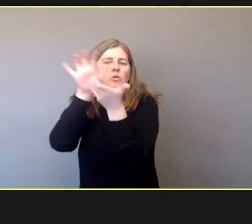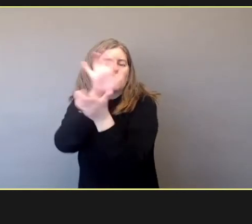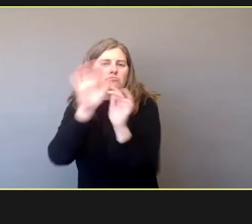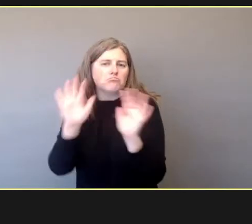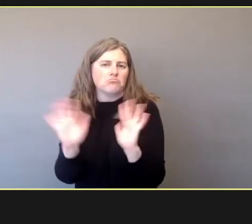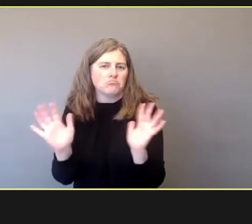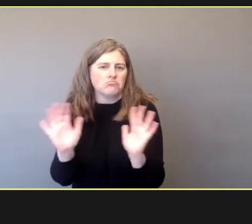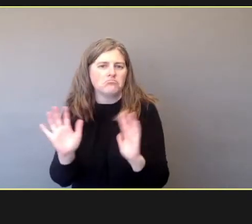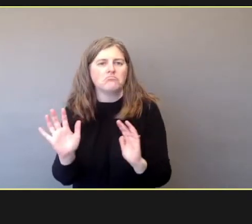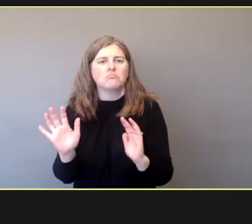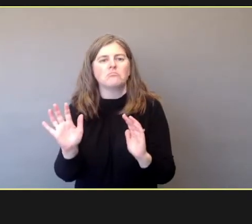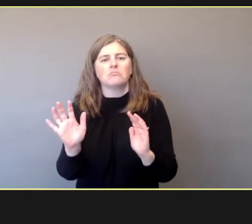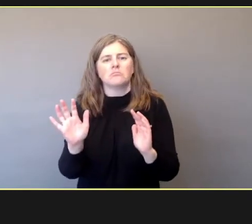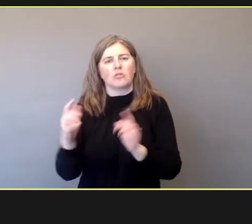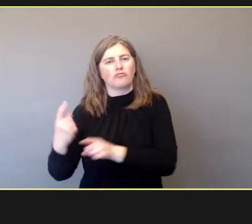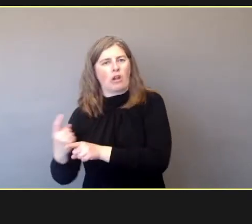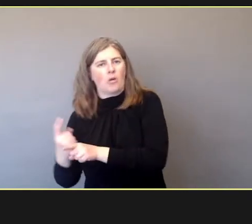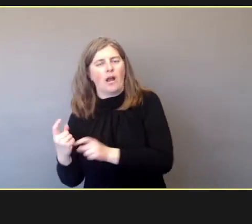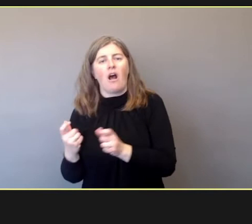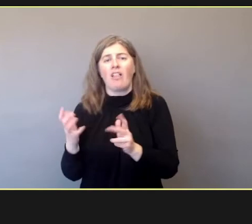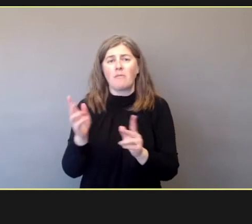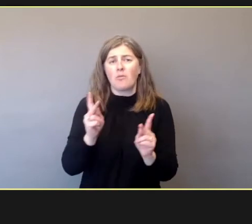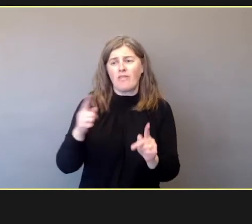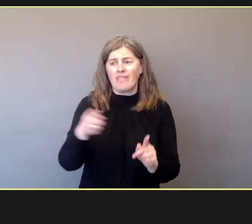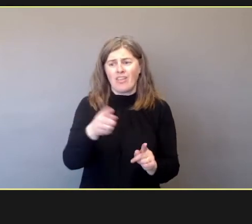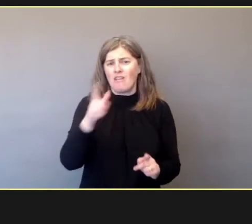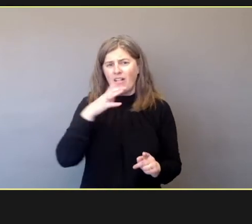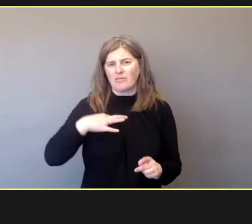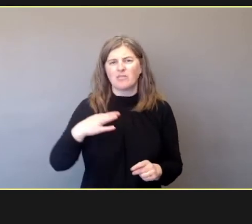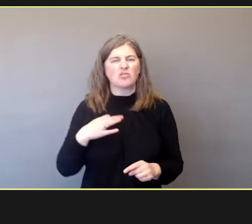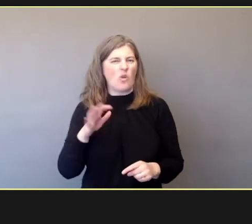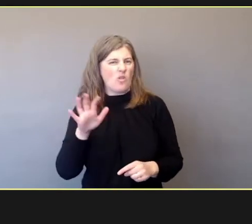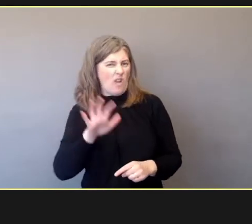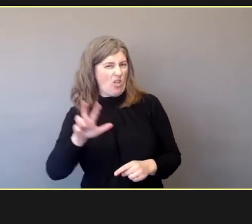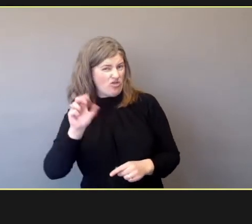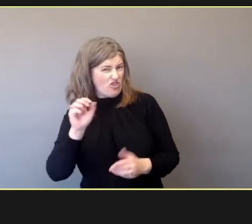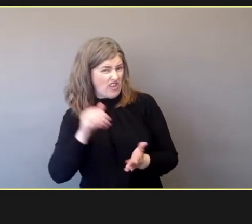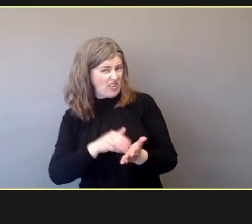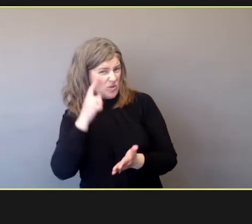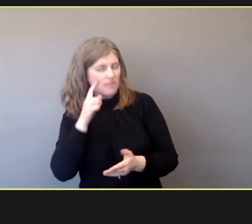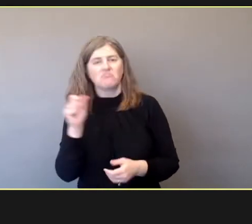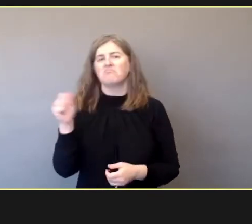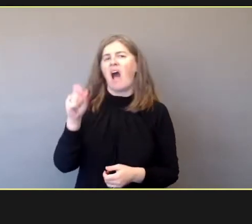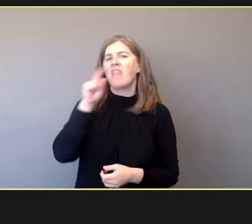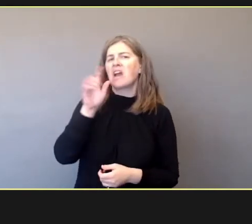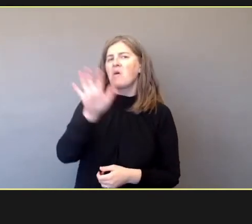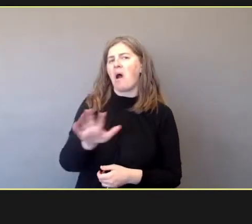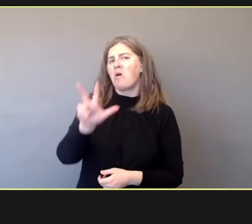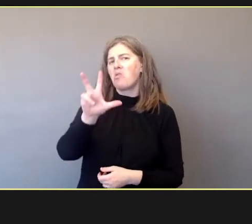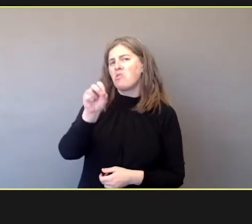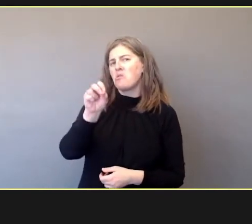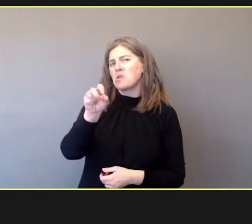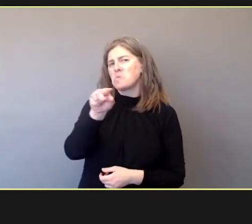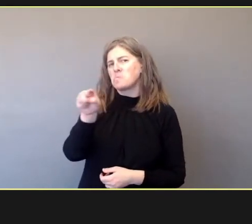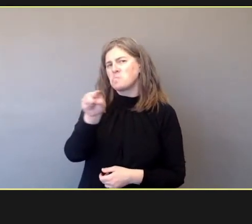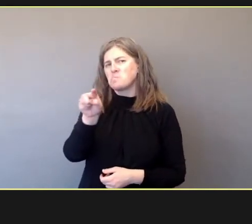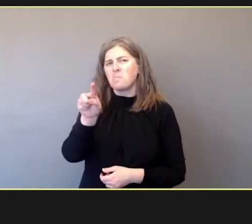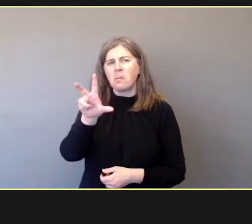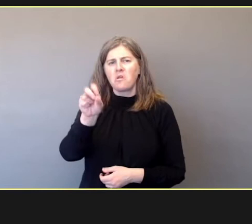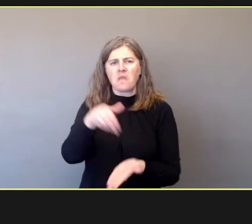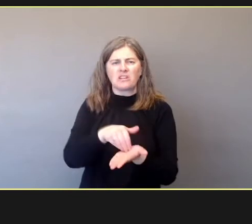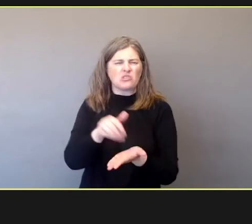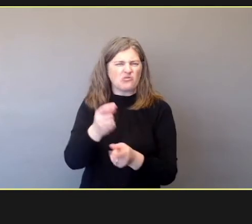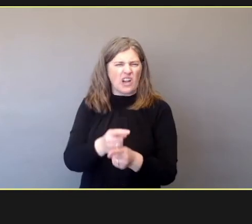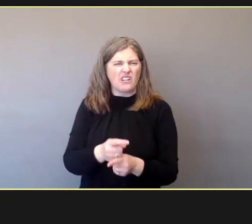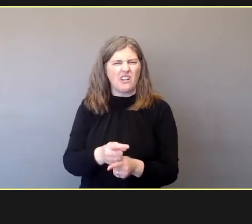A lot of people who might not be eligible. So right around 30,000, you think? Yeah, I think 30 is about right. You know, like I think of it as